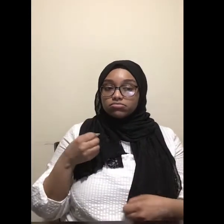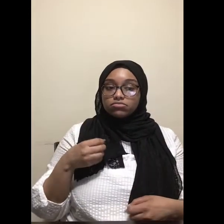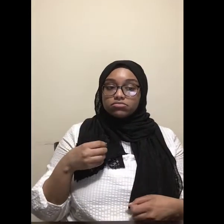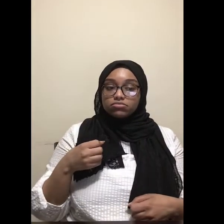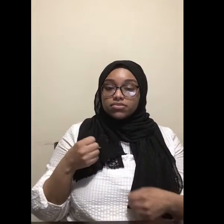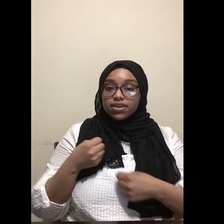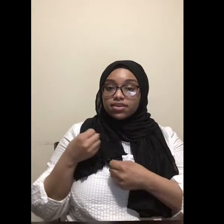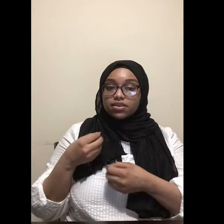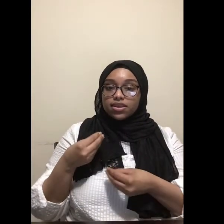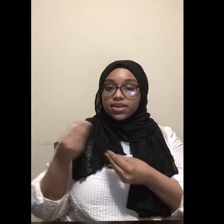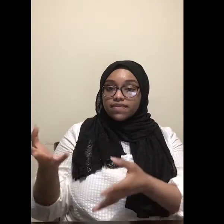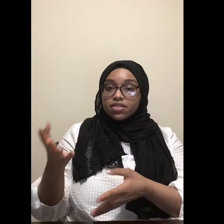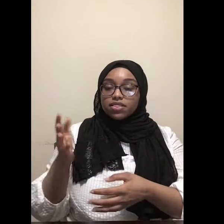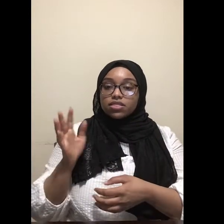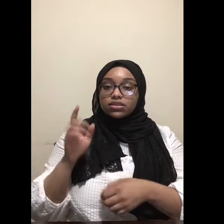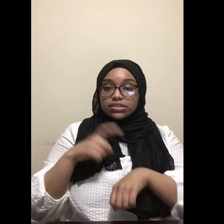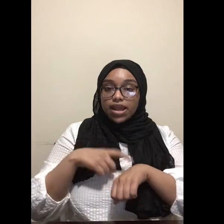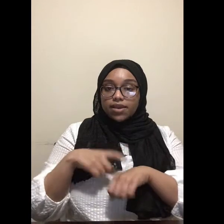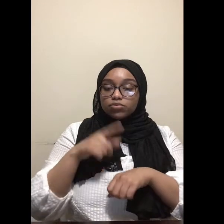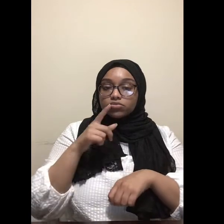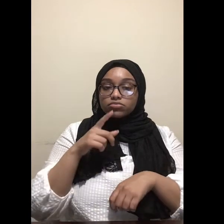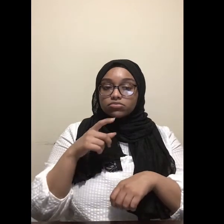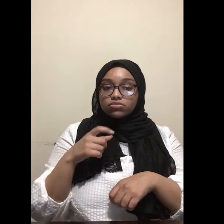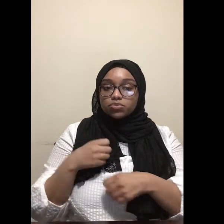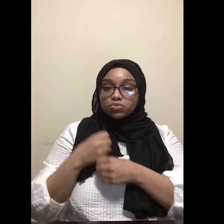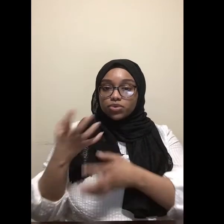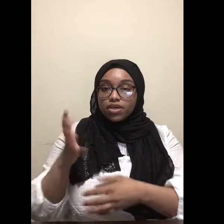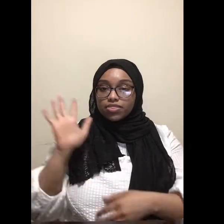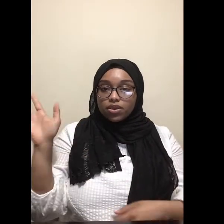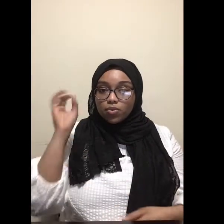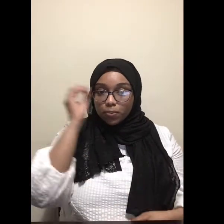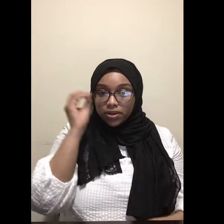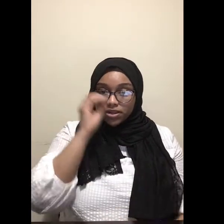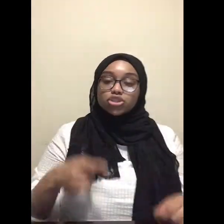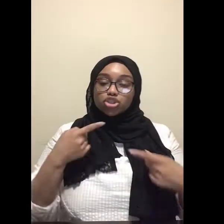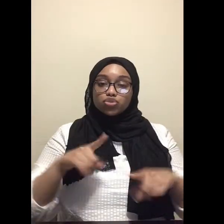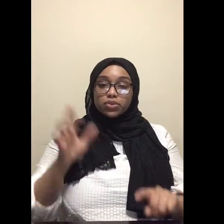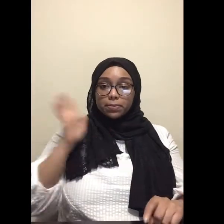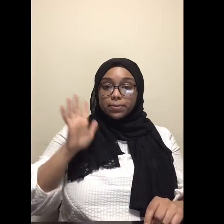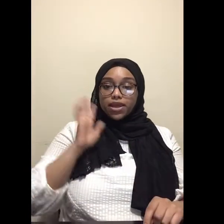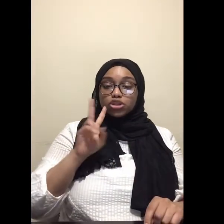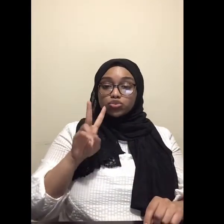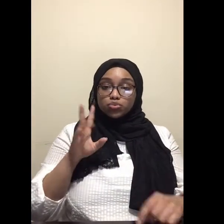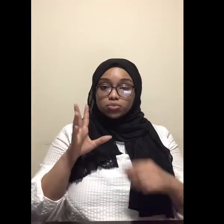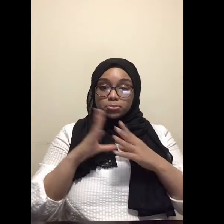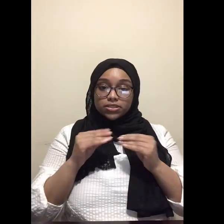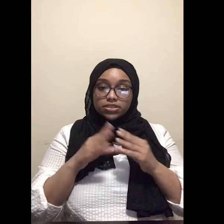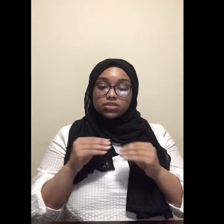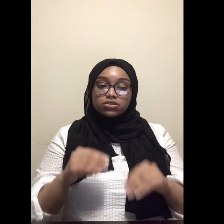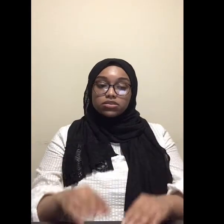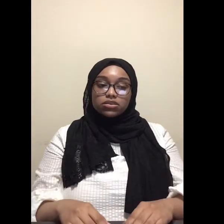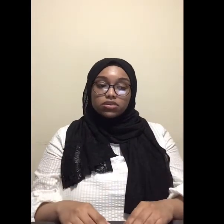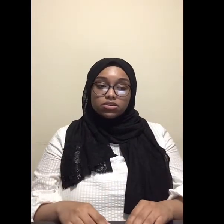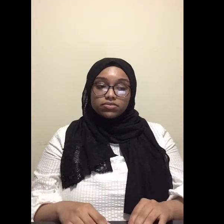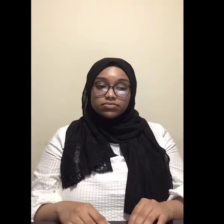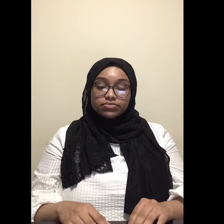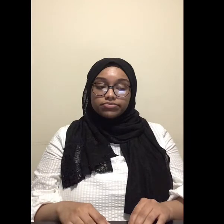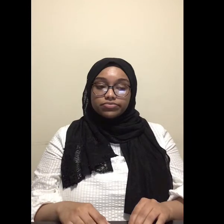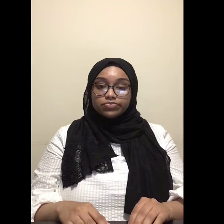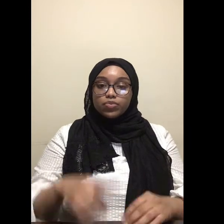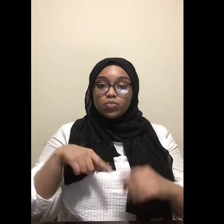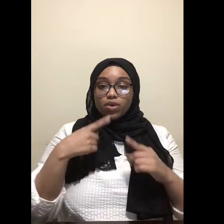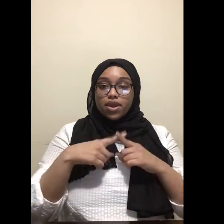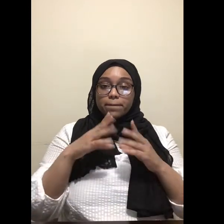subcommittee includes a difficult board member who tends to take over your meetings and doesn't leave time for others to express